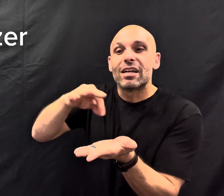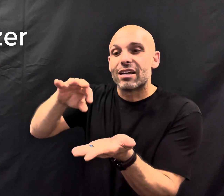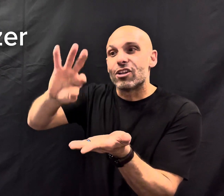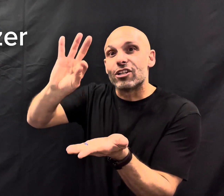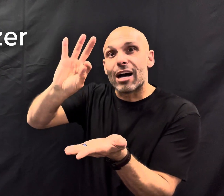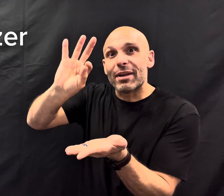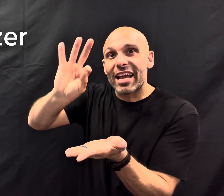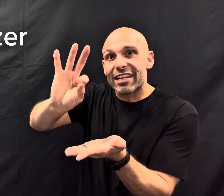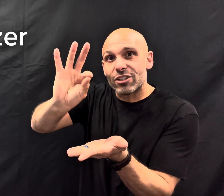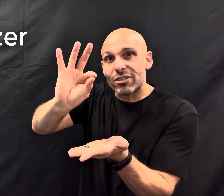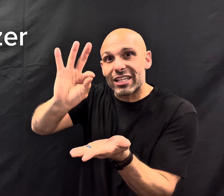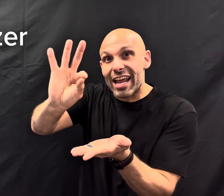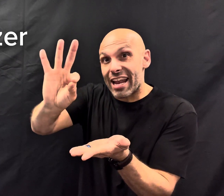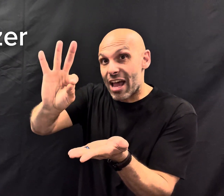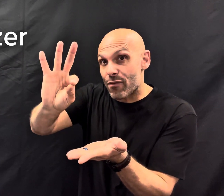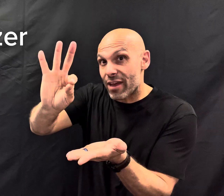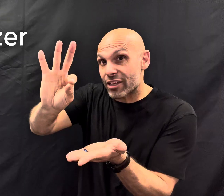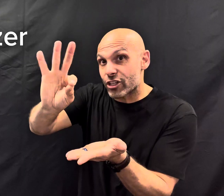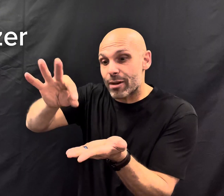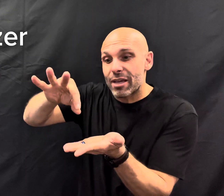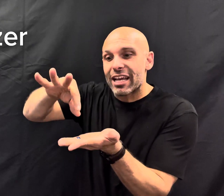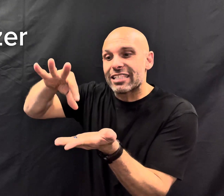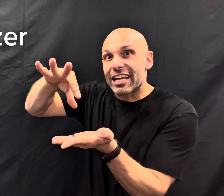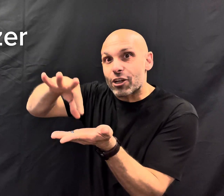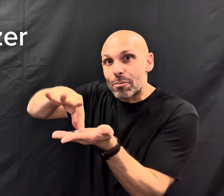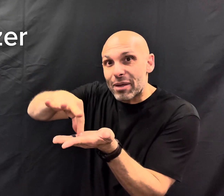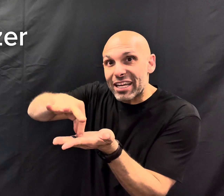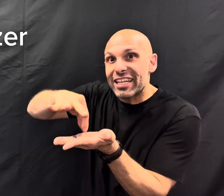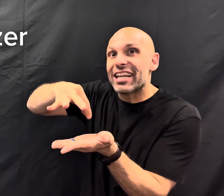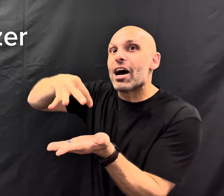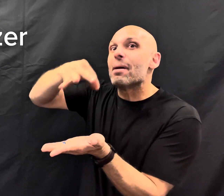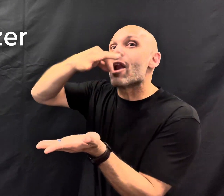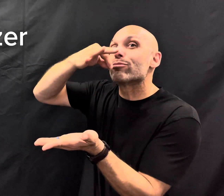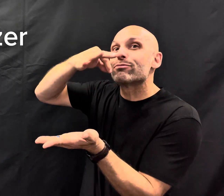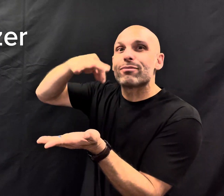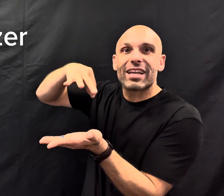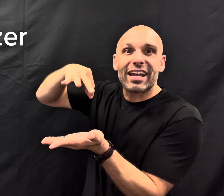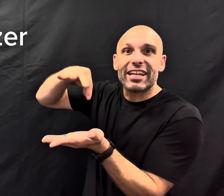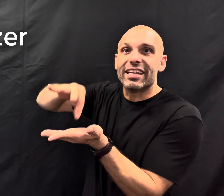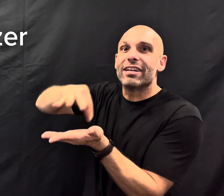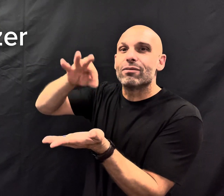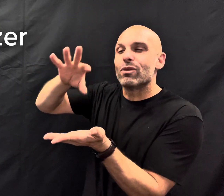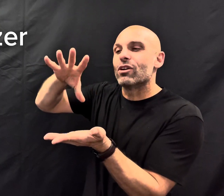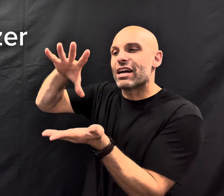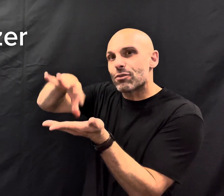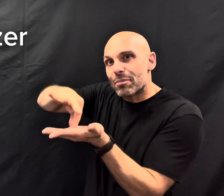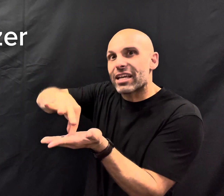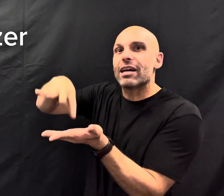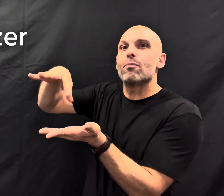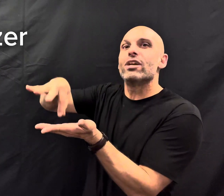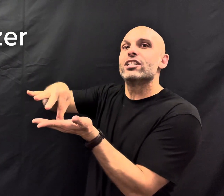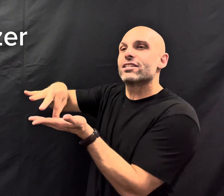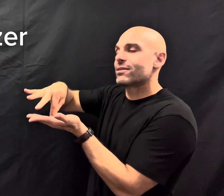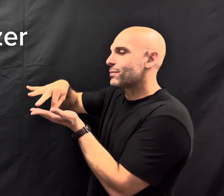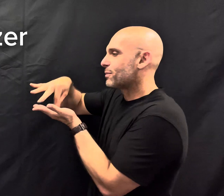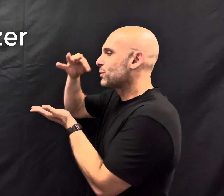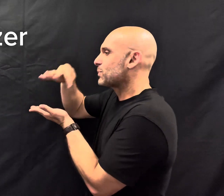Your dominant hand is using an F hand shape. It's like you're picking it up and eating it. We don't have to pick it up. We just,